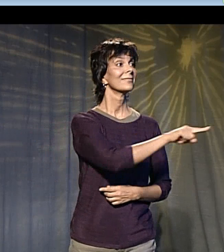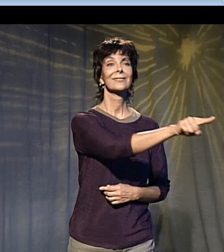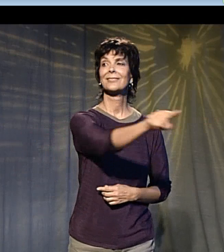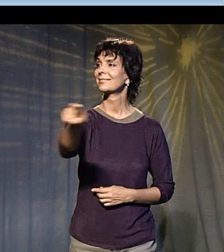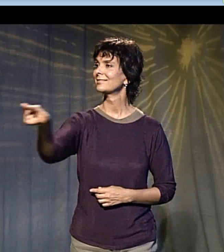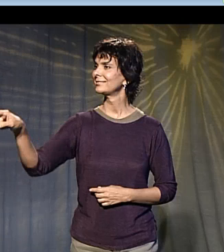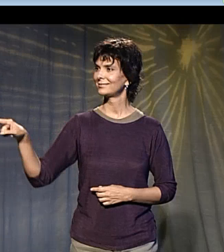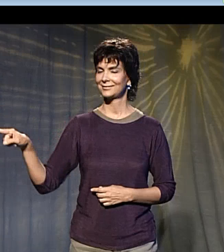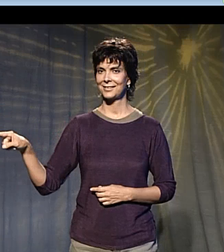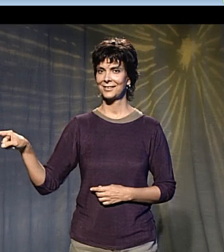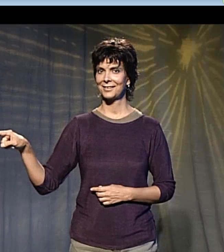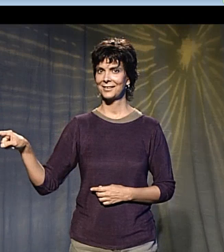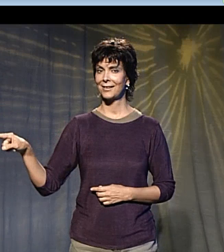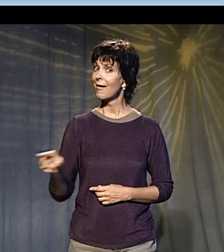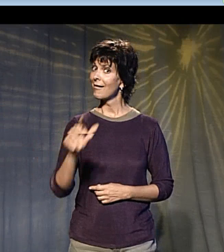us, they.